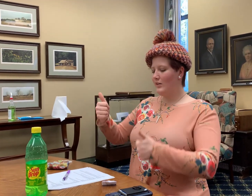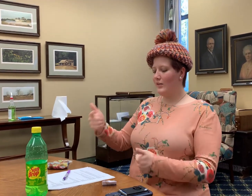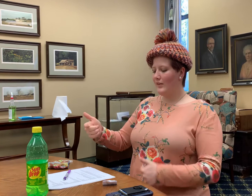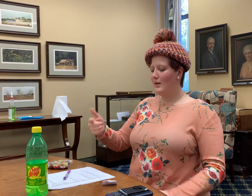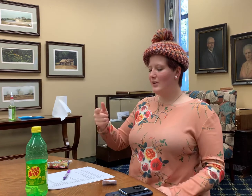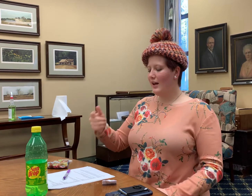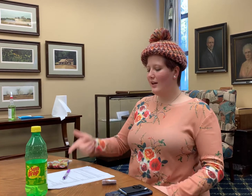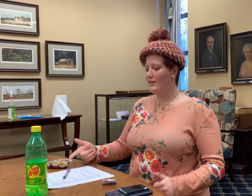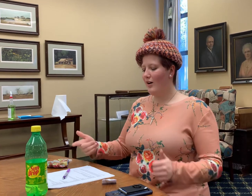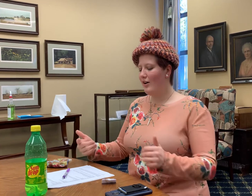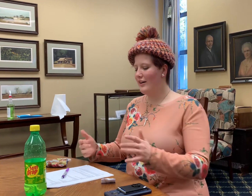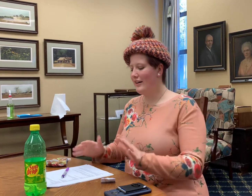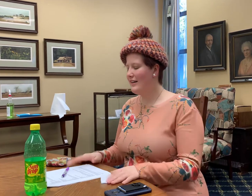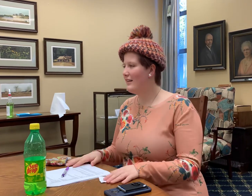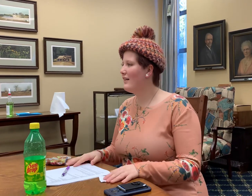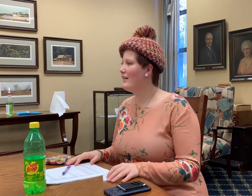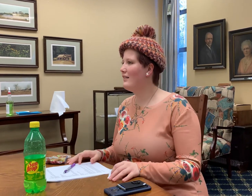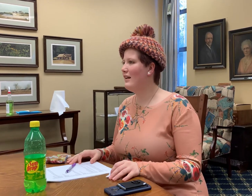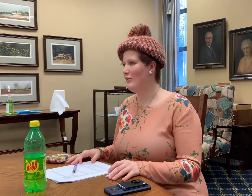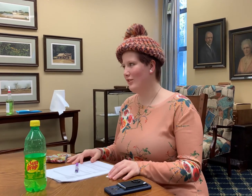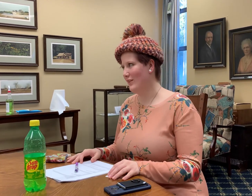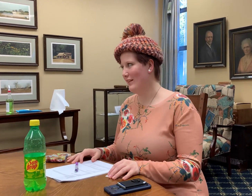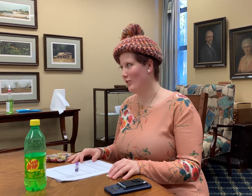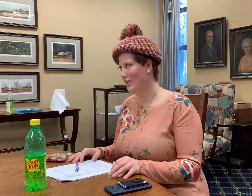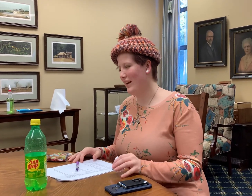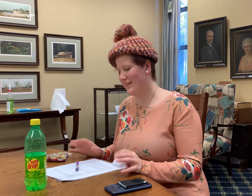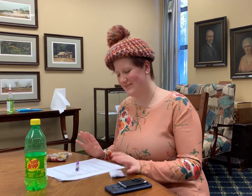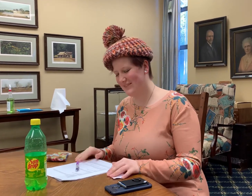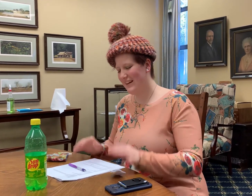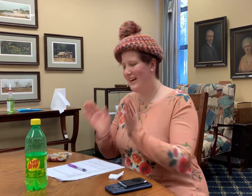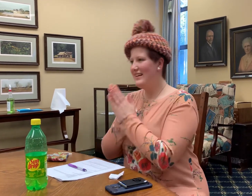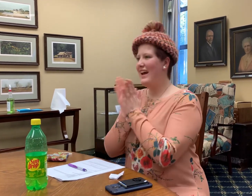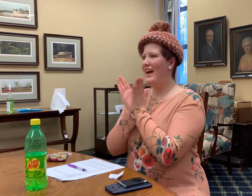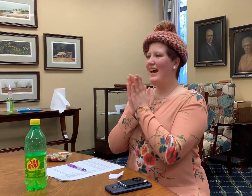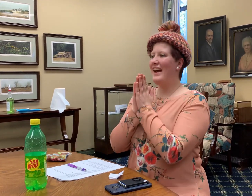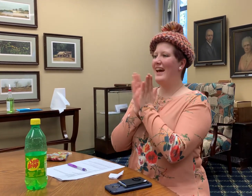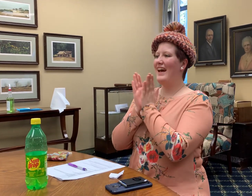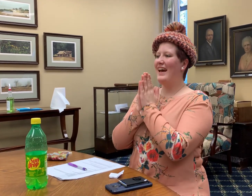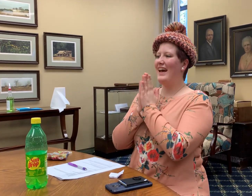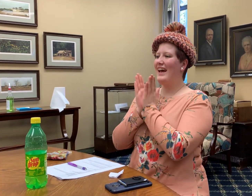assignment and our deaf history lesson for today. Yay!